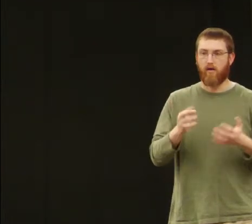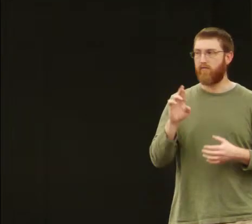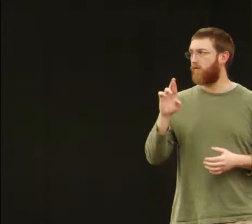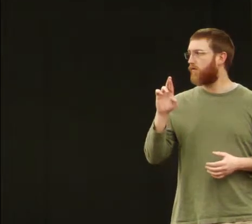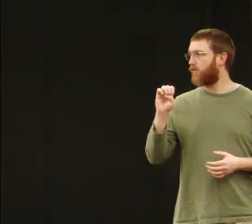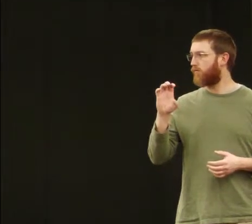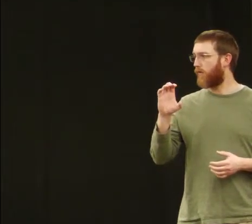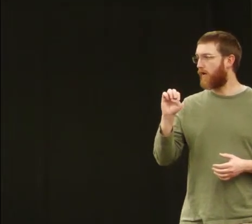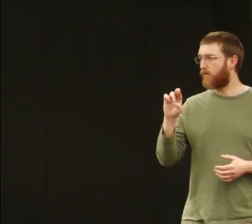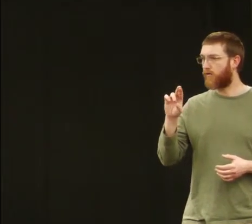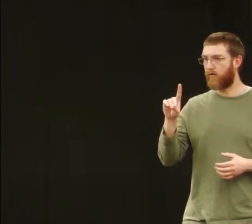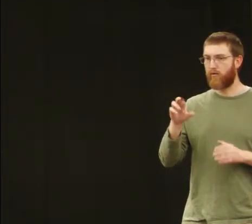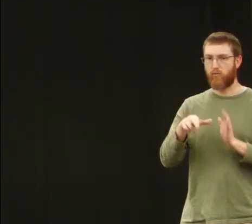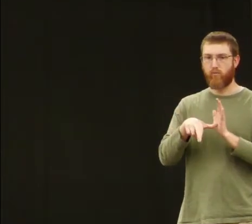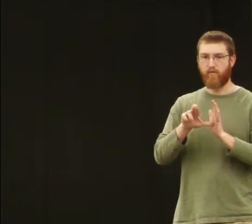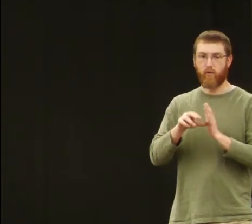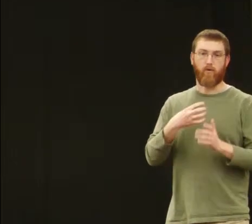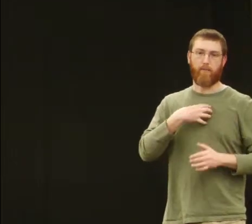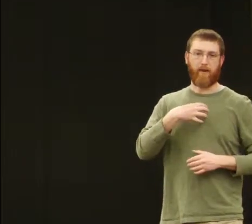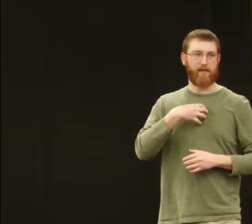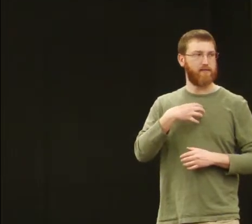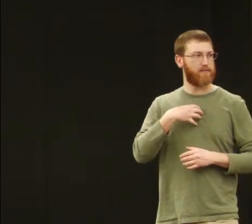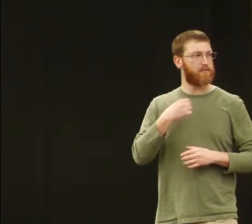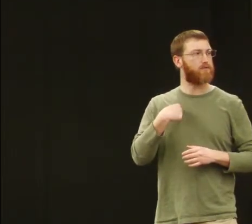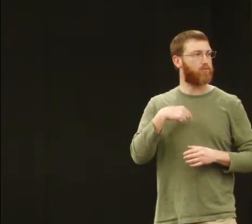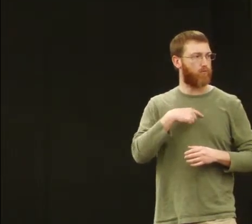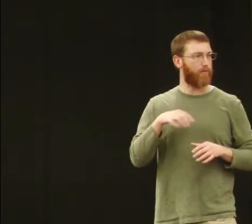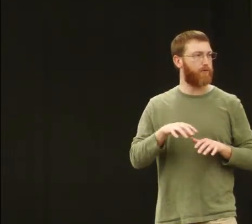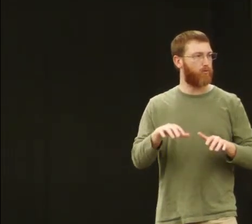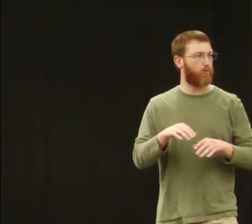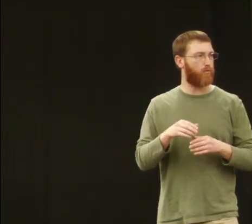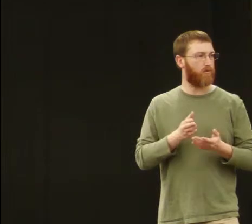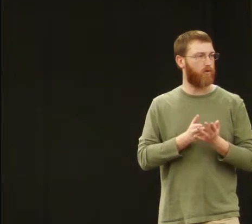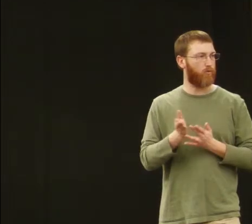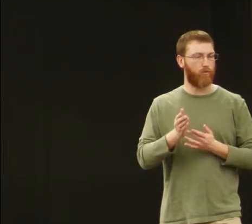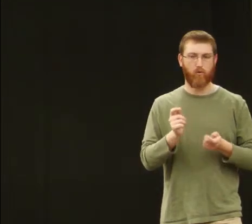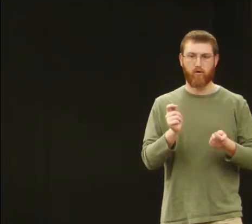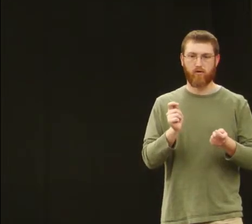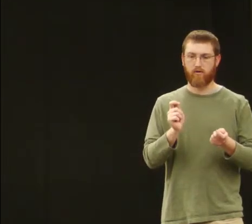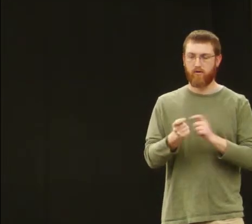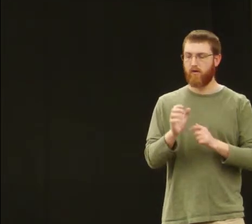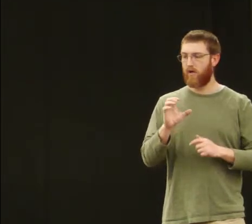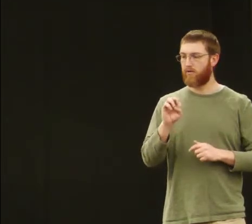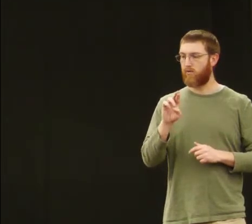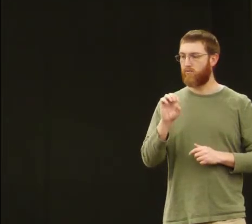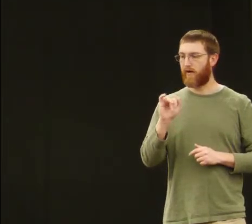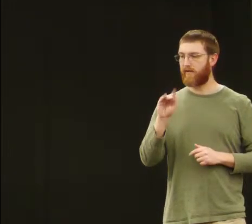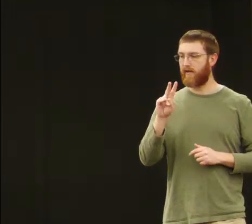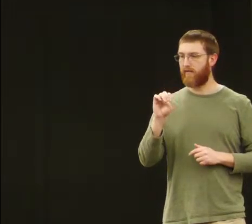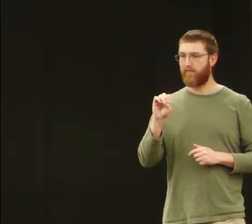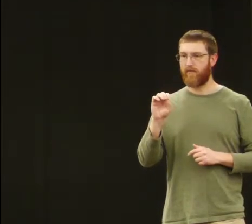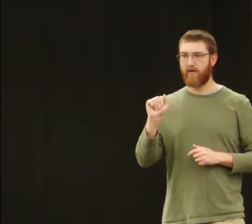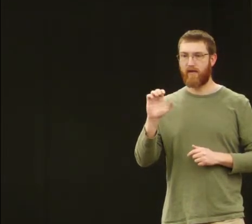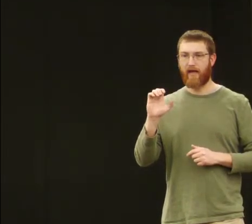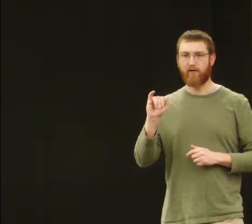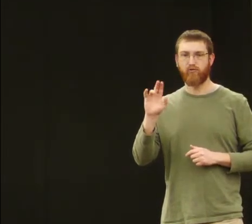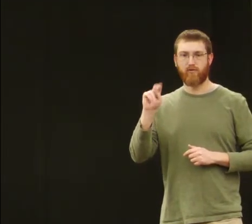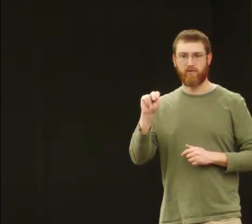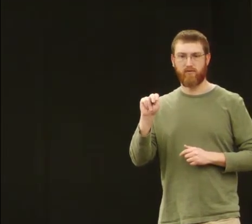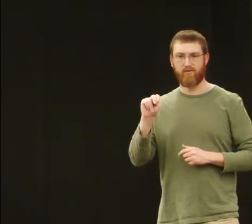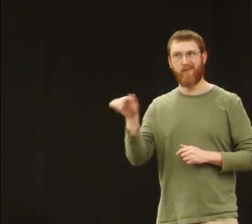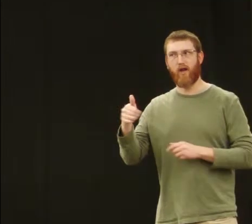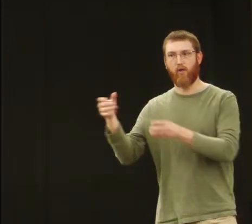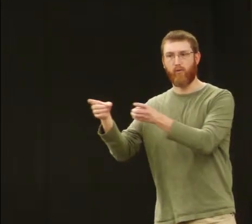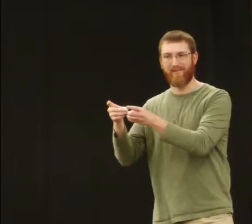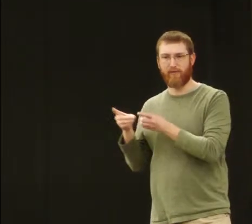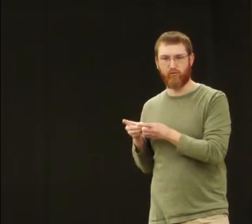or complaints that we've been working with in corrective action in other districts. And some of them are, what we're seeing is